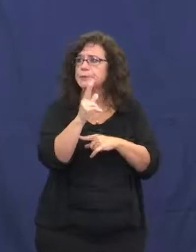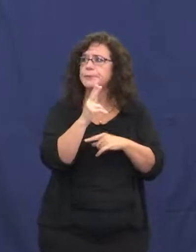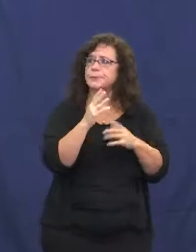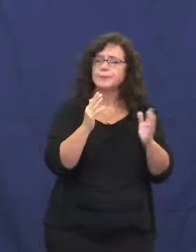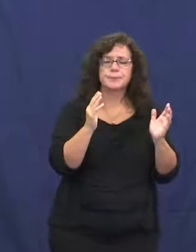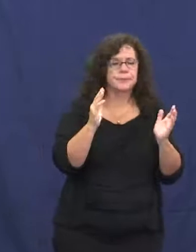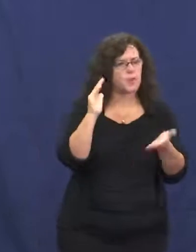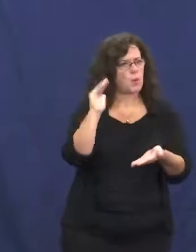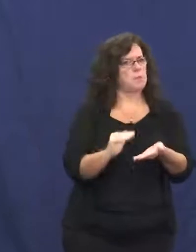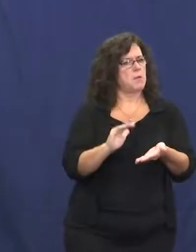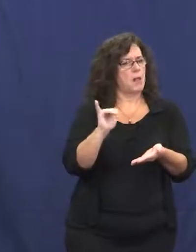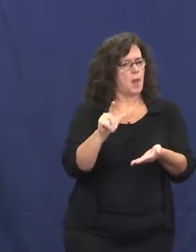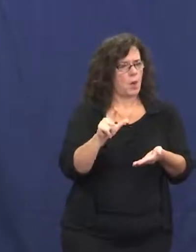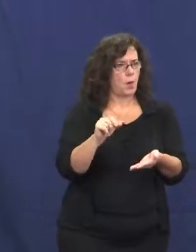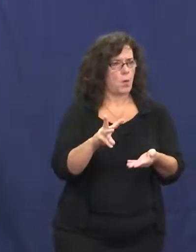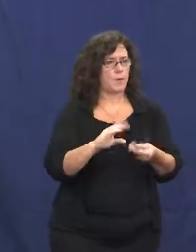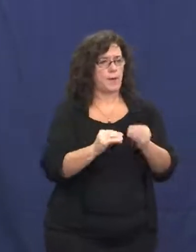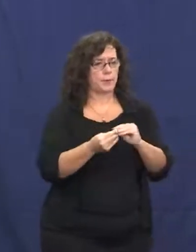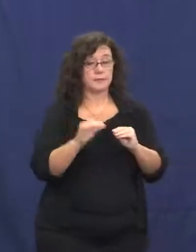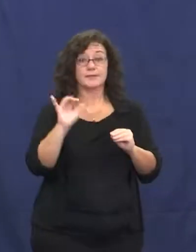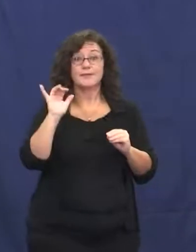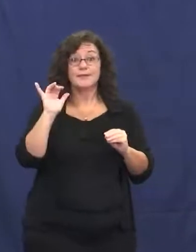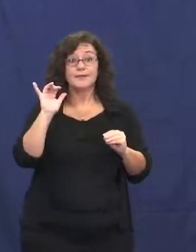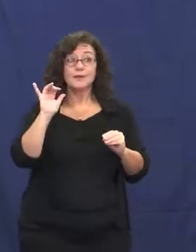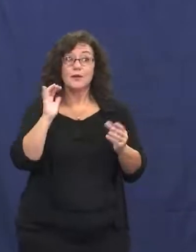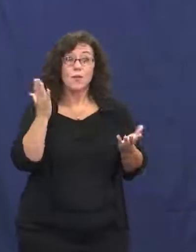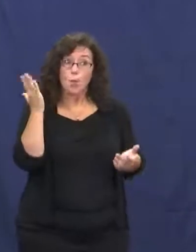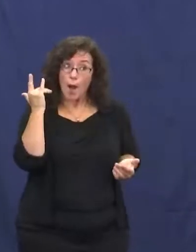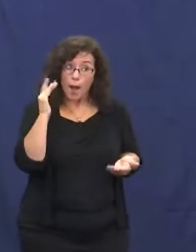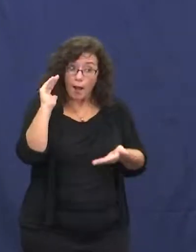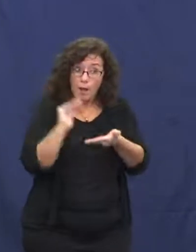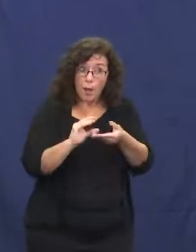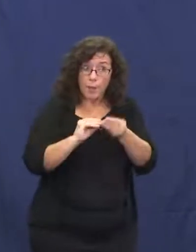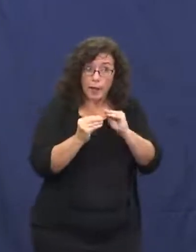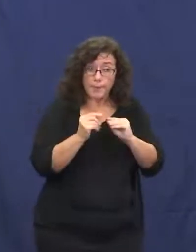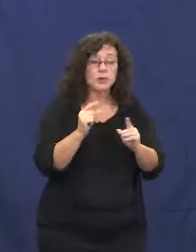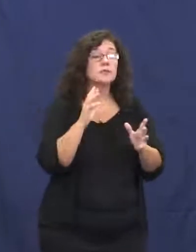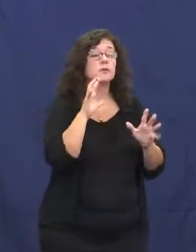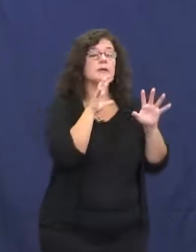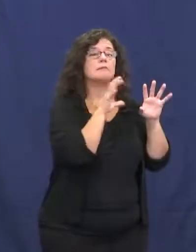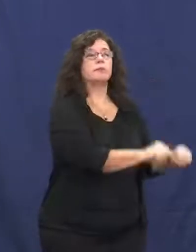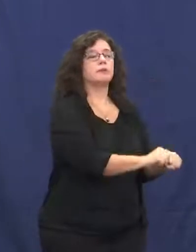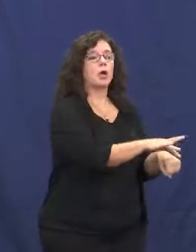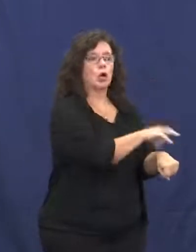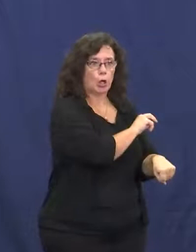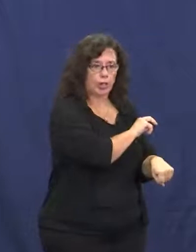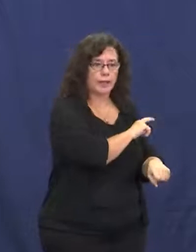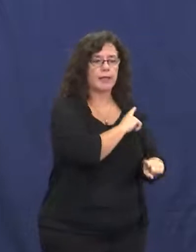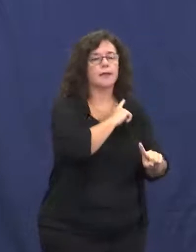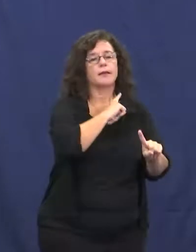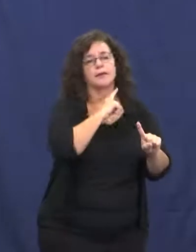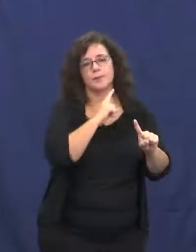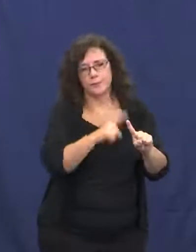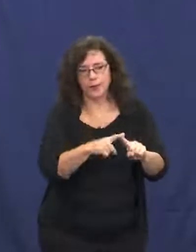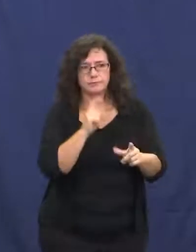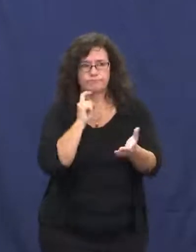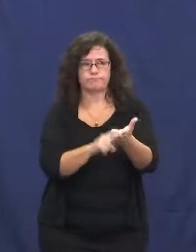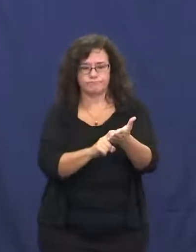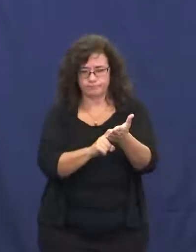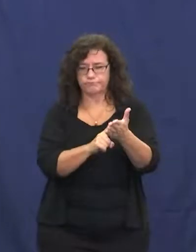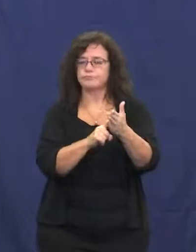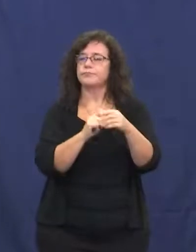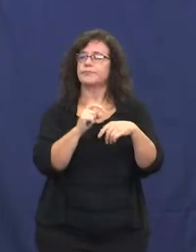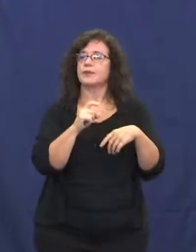so that is a testament to early detection and treatment of those that become ill with COVID,